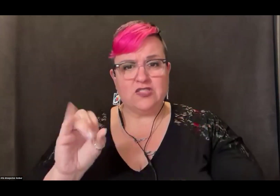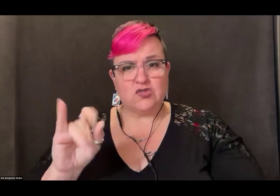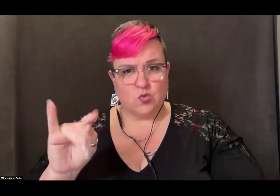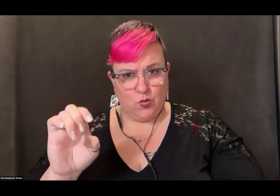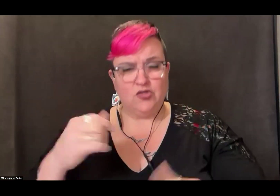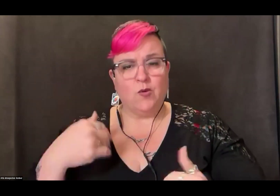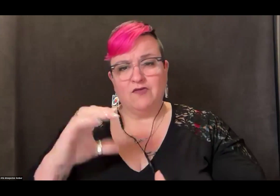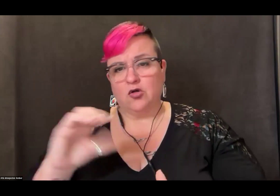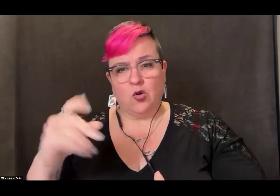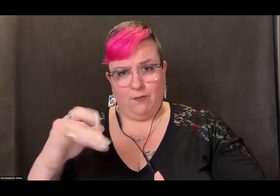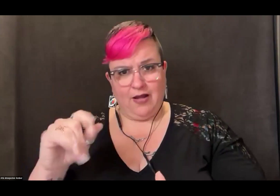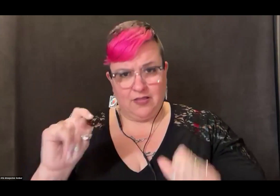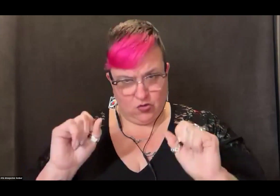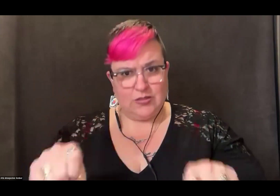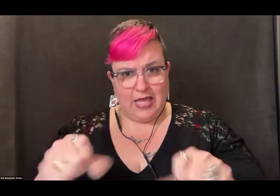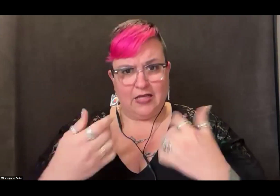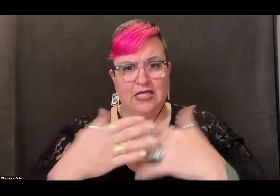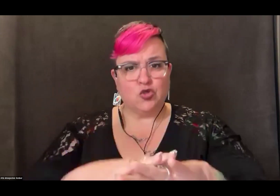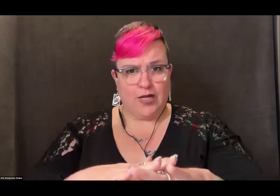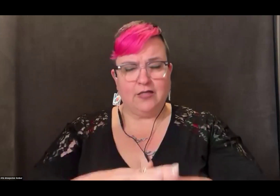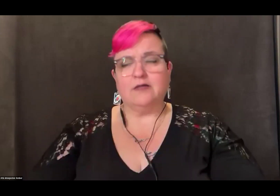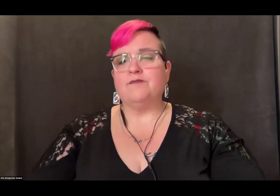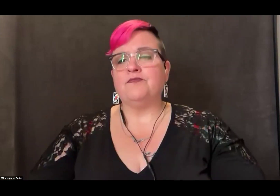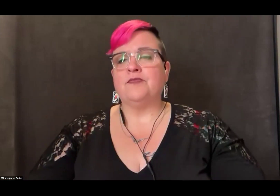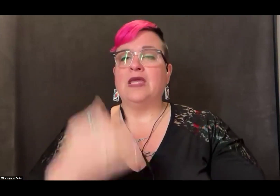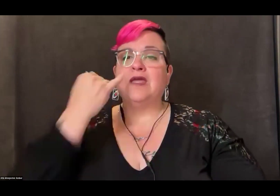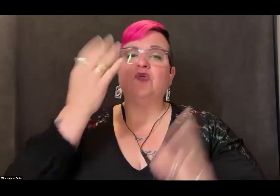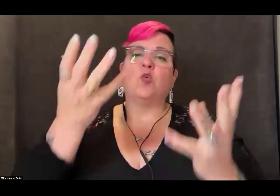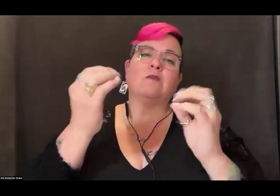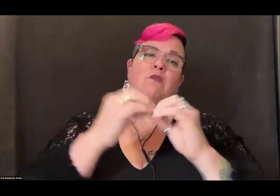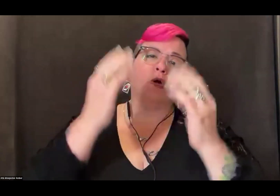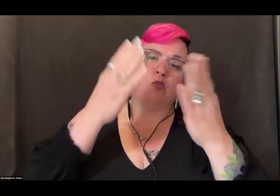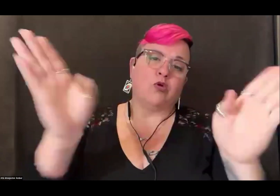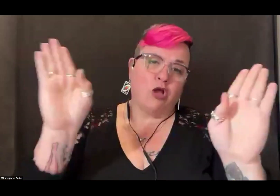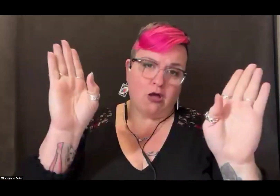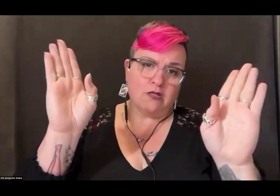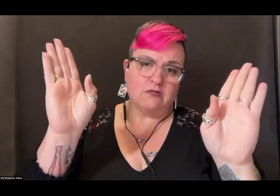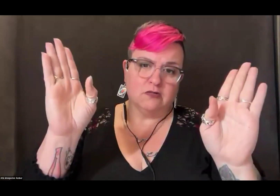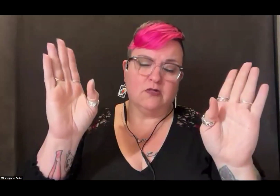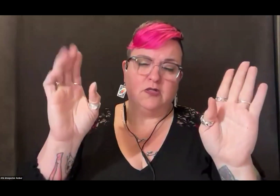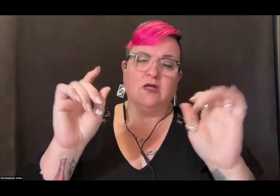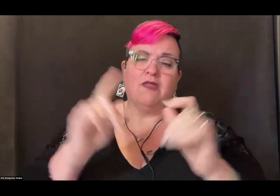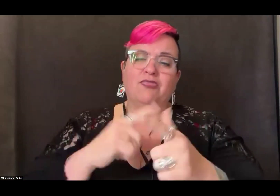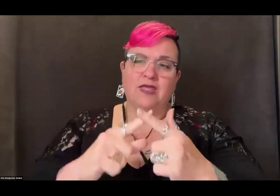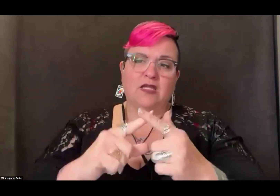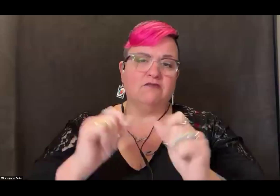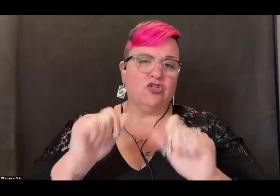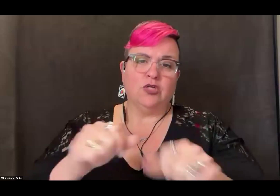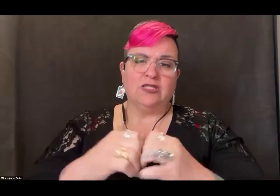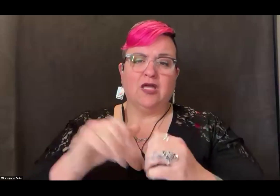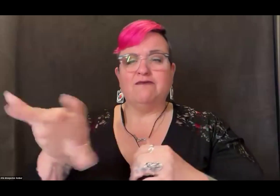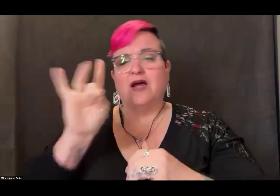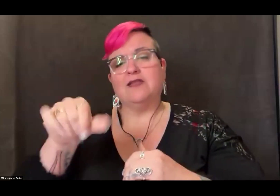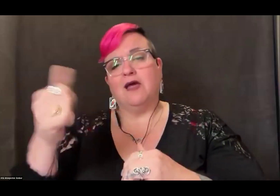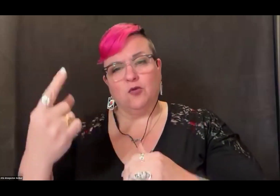Copilot. If you want it more wide and more broad in general, then you go for the other